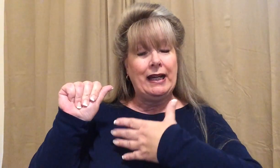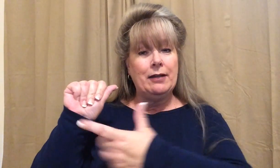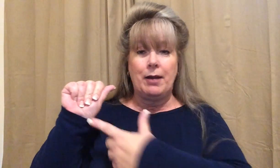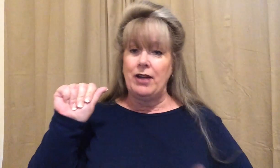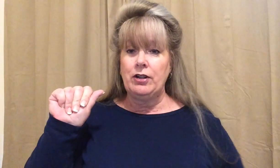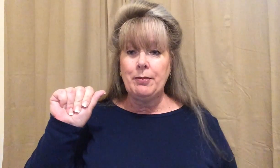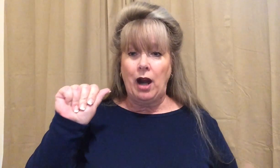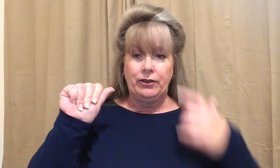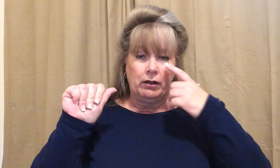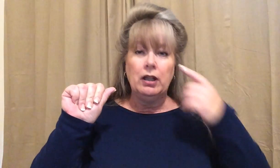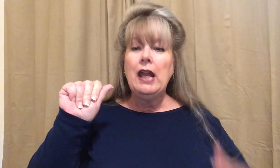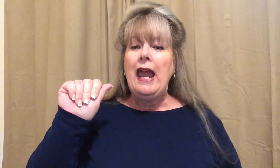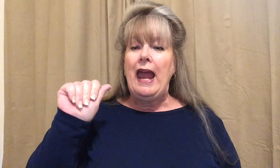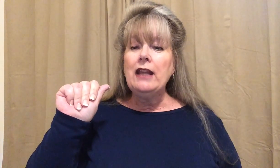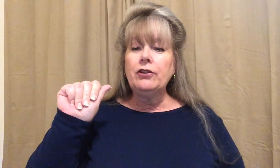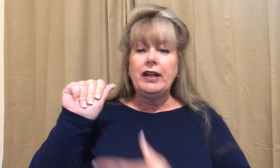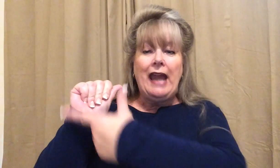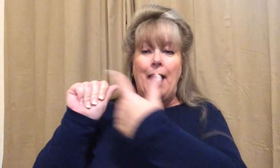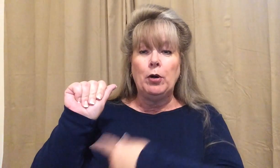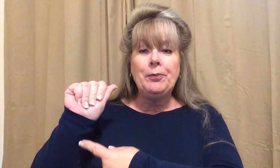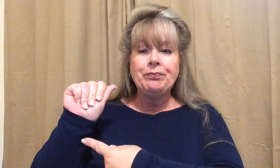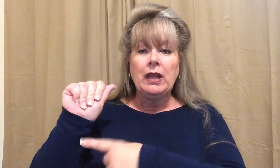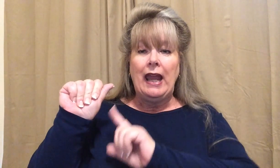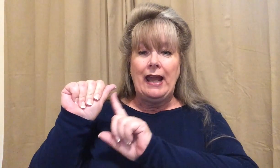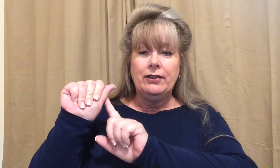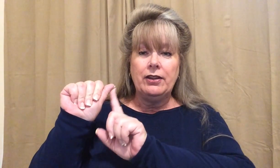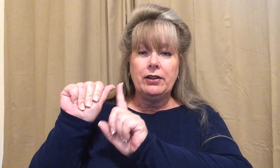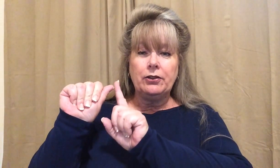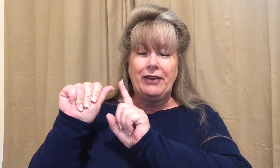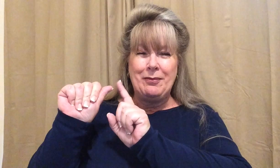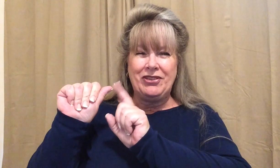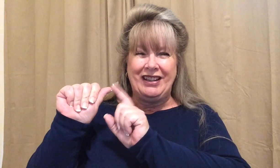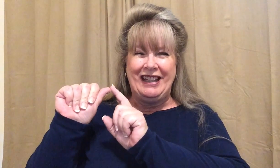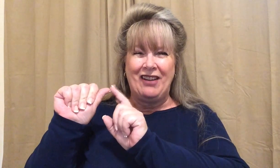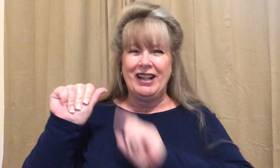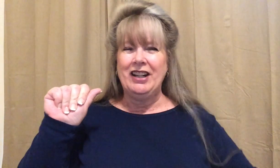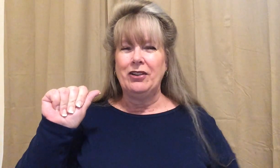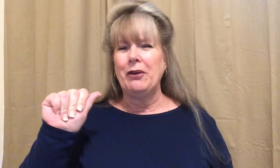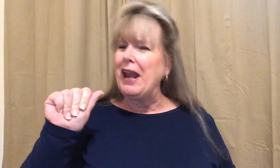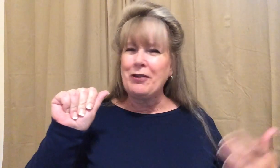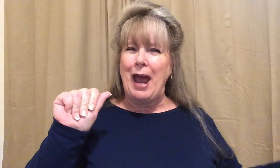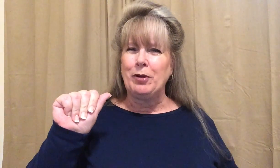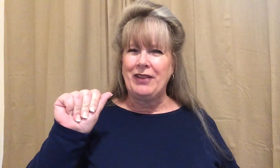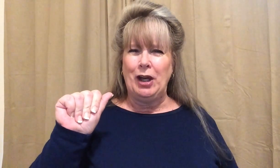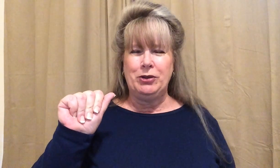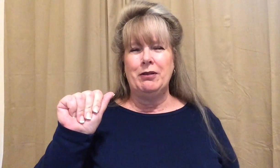in my imaginary box here. A looks like an apple and the little stem is sticking out right here. So A for apple, if that helps you remember